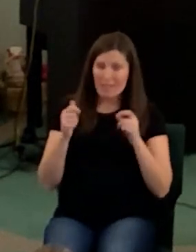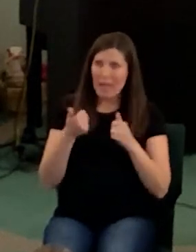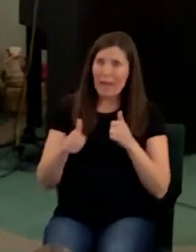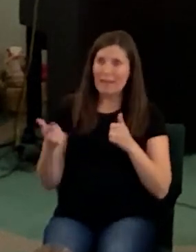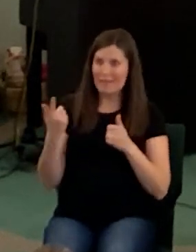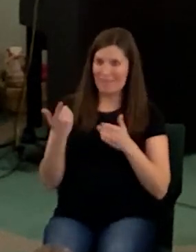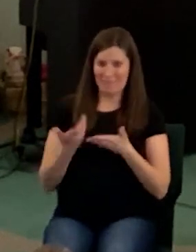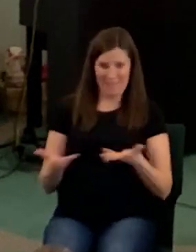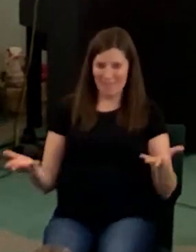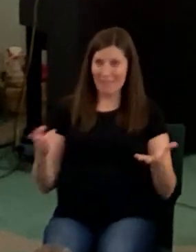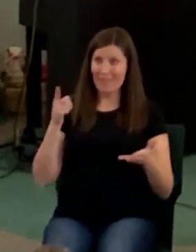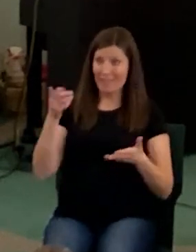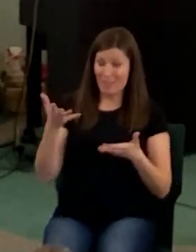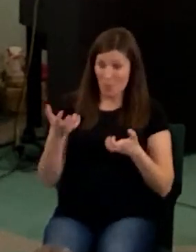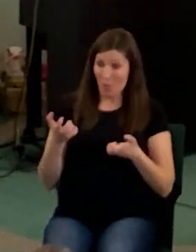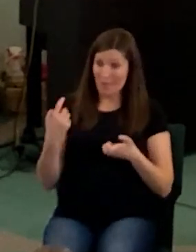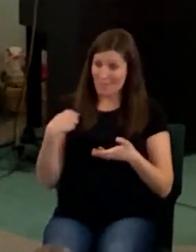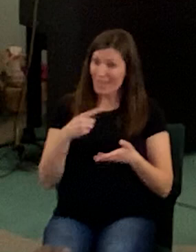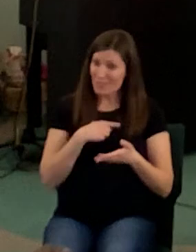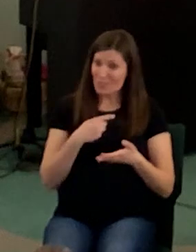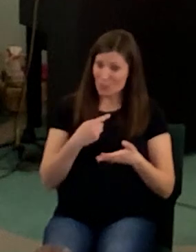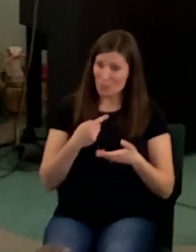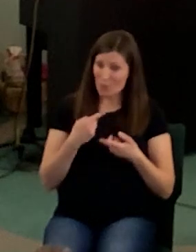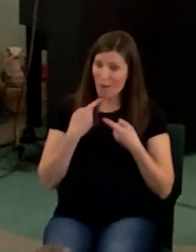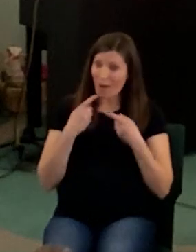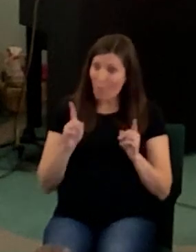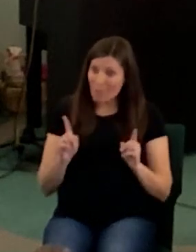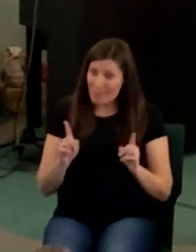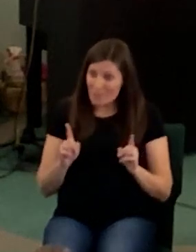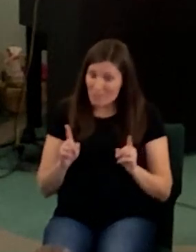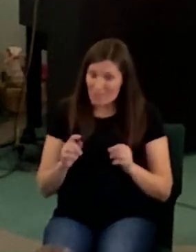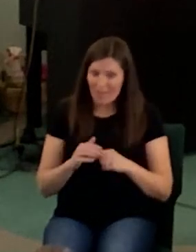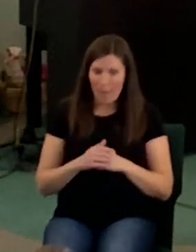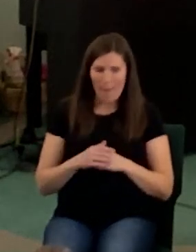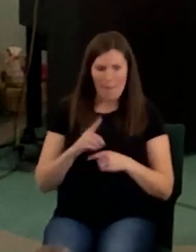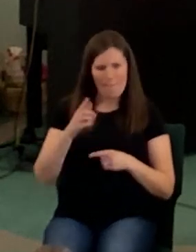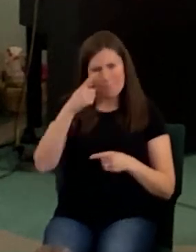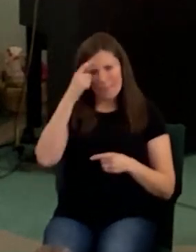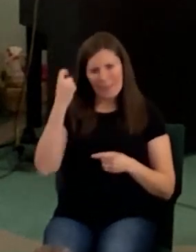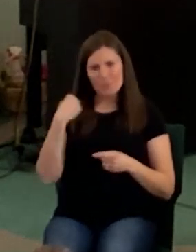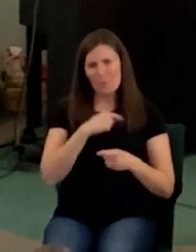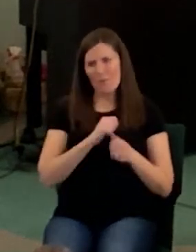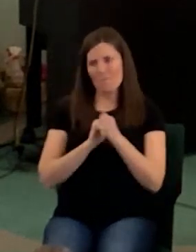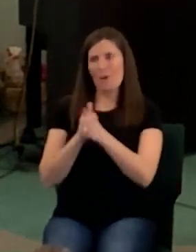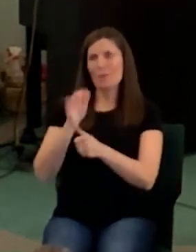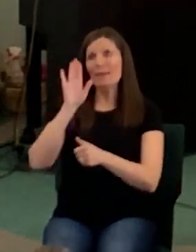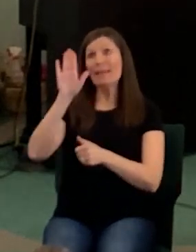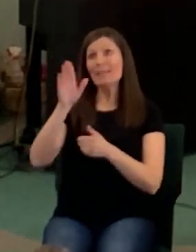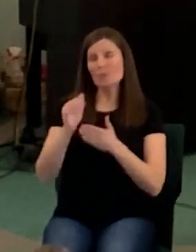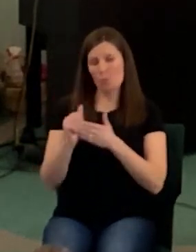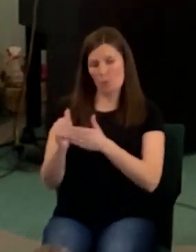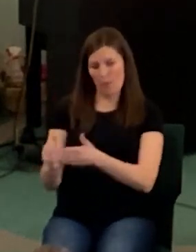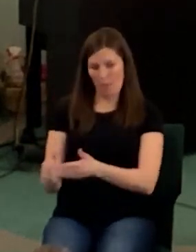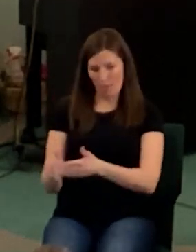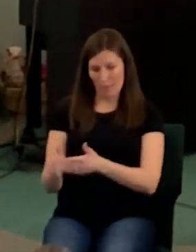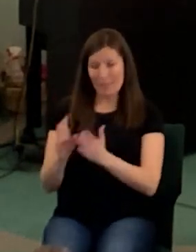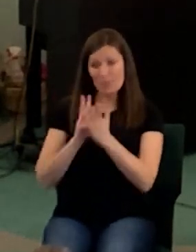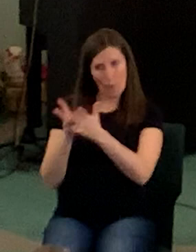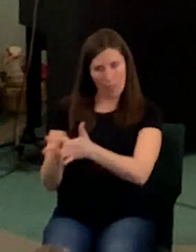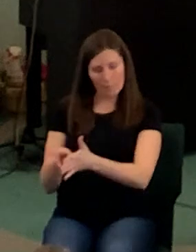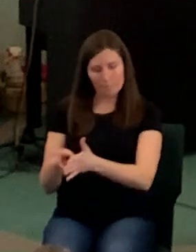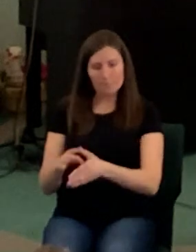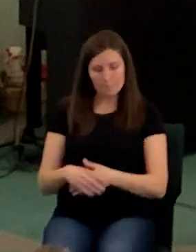wants for us to accomplish because we're following his will. See, God will take our struggles, he'll take our